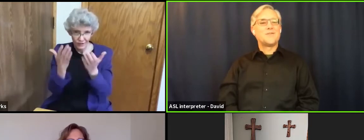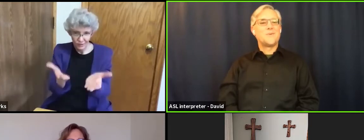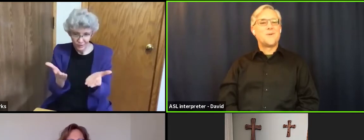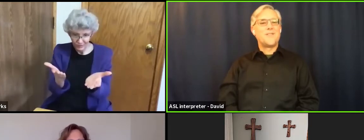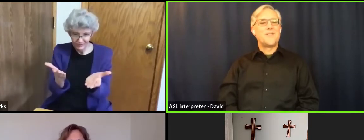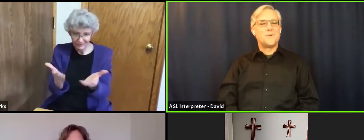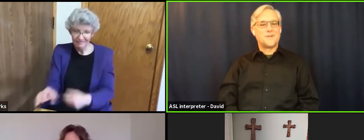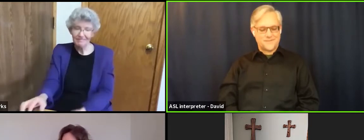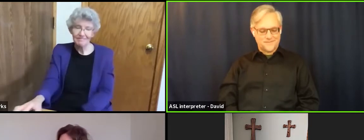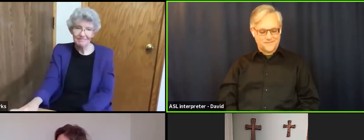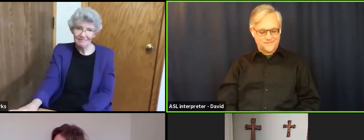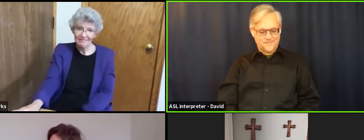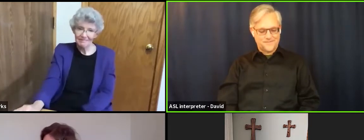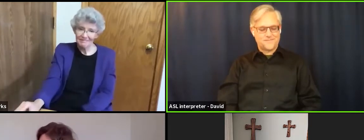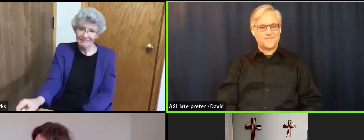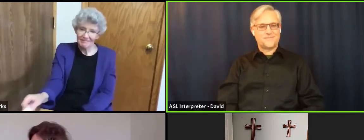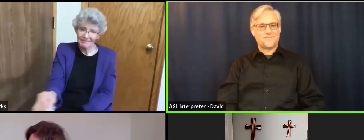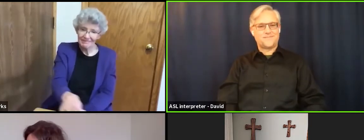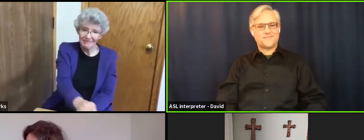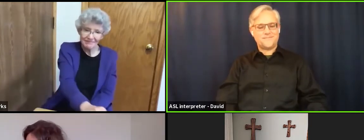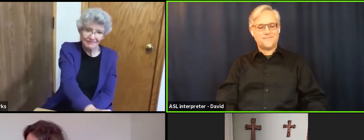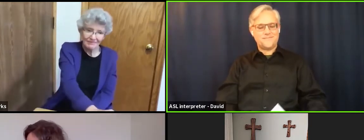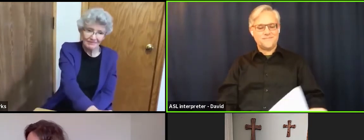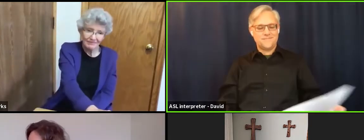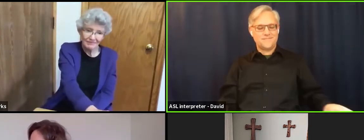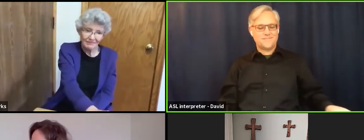And also with you.